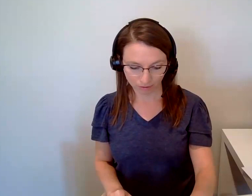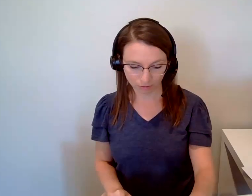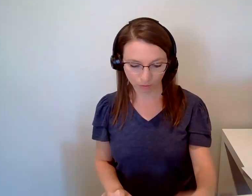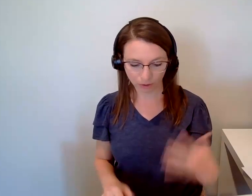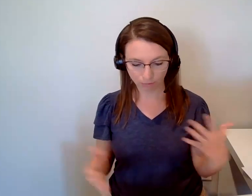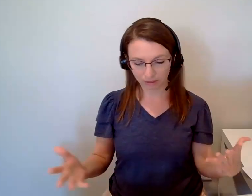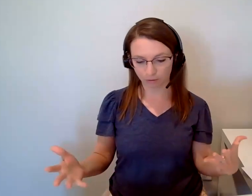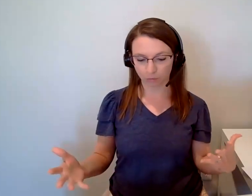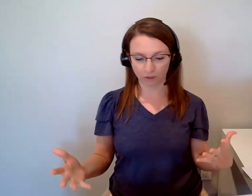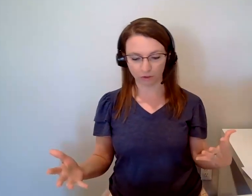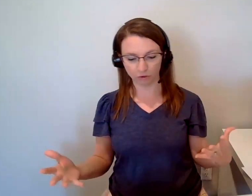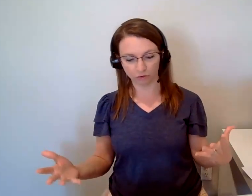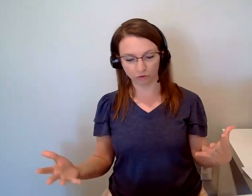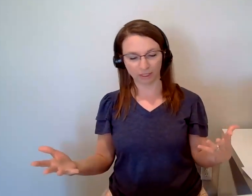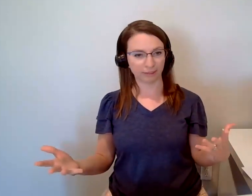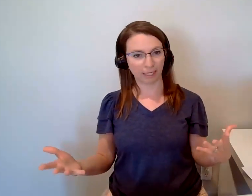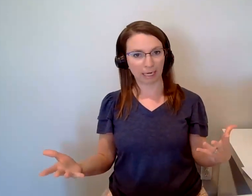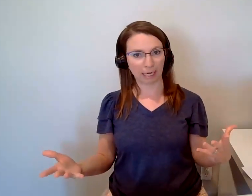So when you meet someone, you usually kind of say,